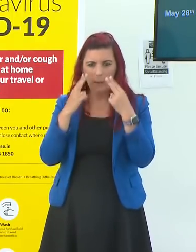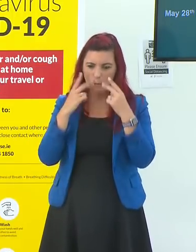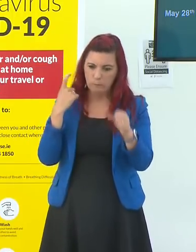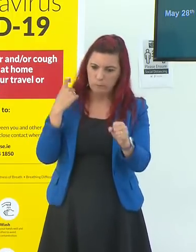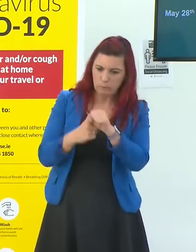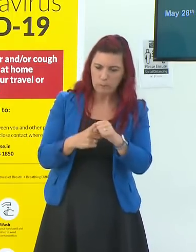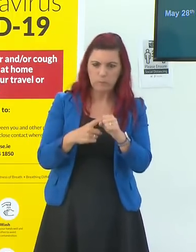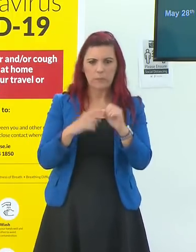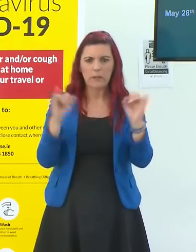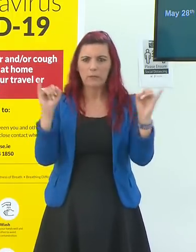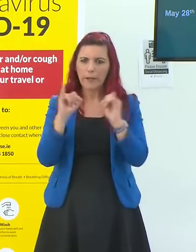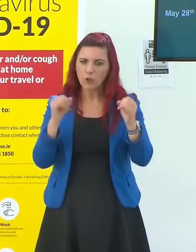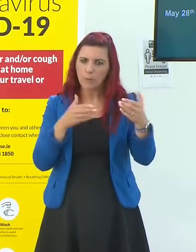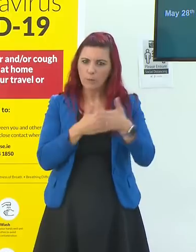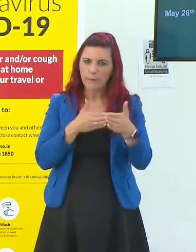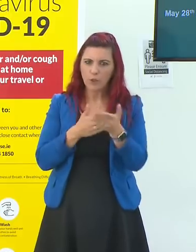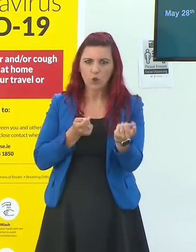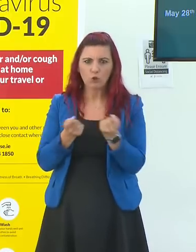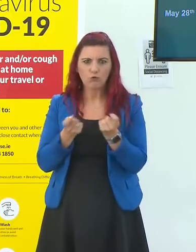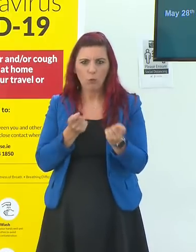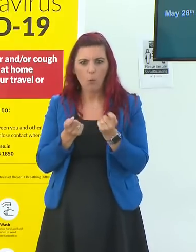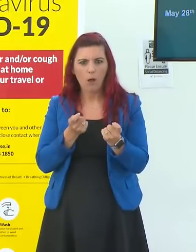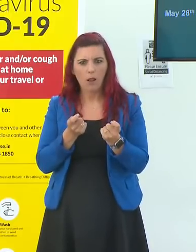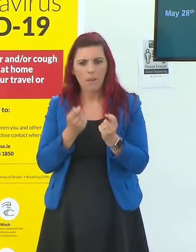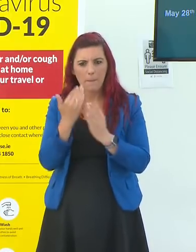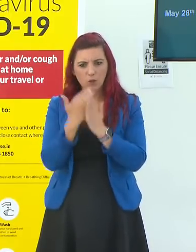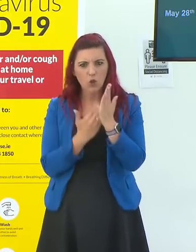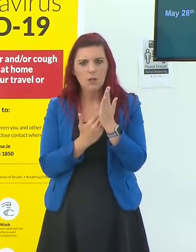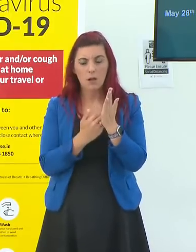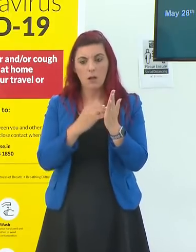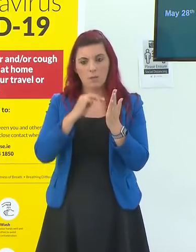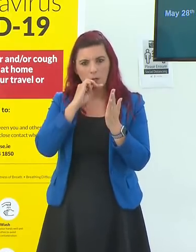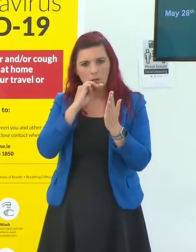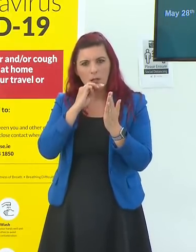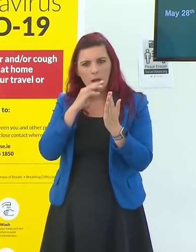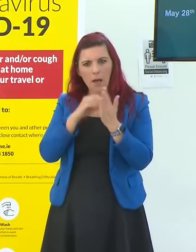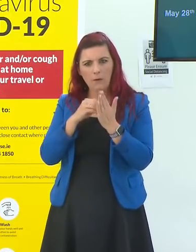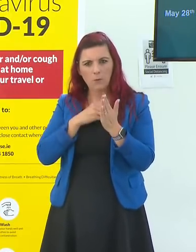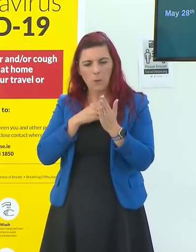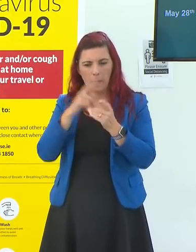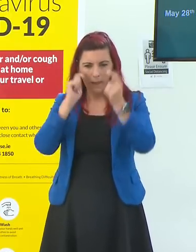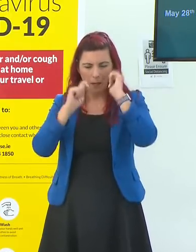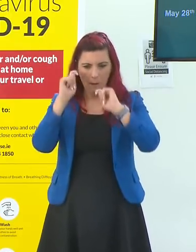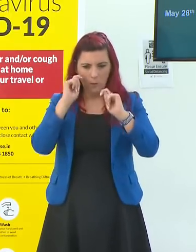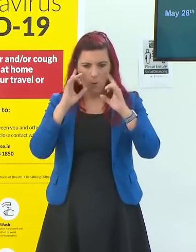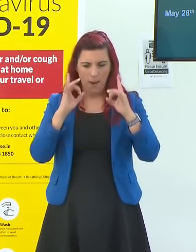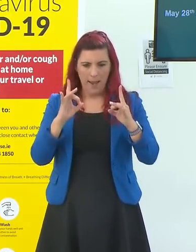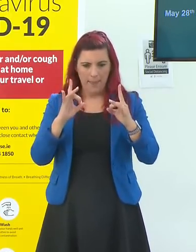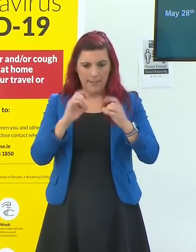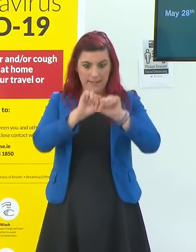infection prevention and control measures must be adhered to, means that we have to relook at the whole model of screening,